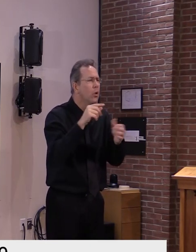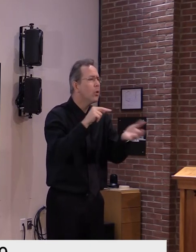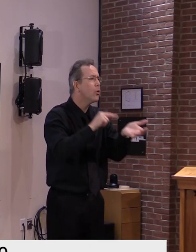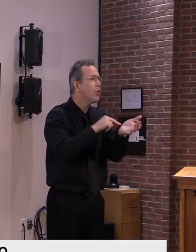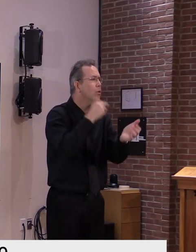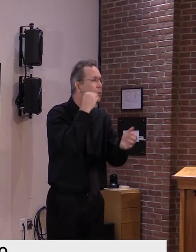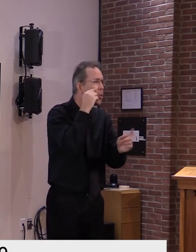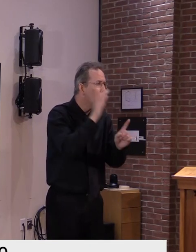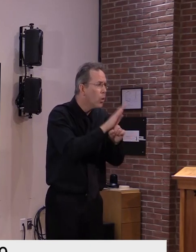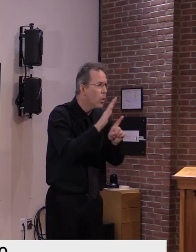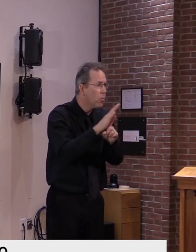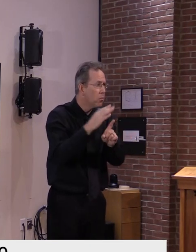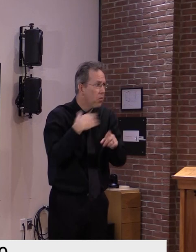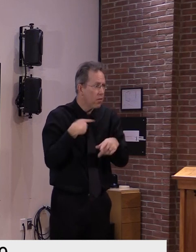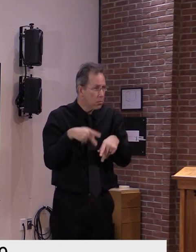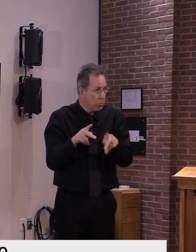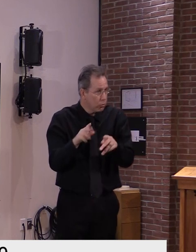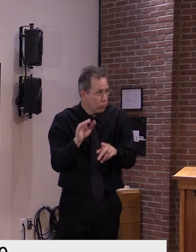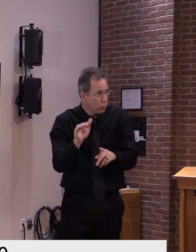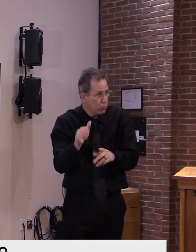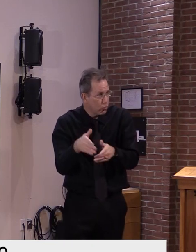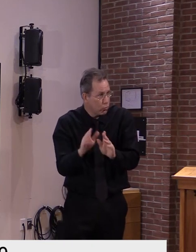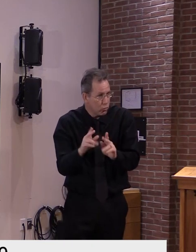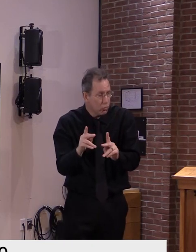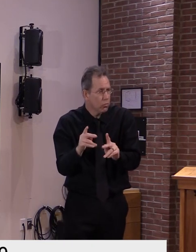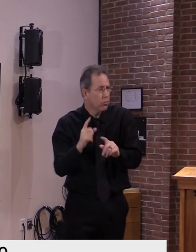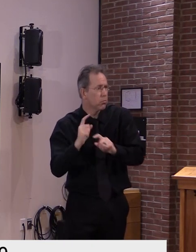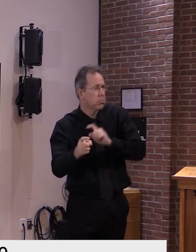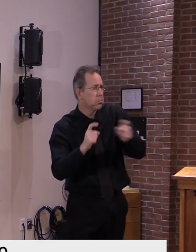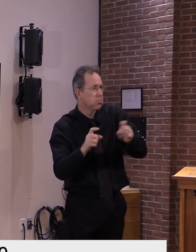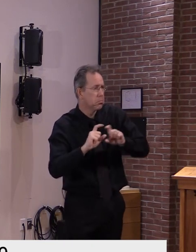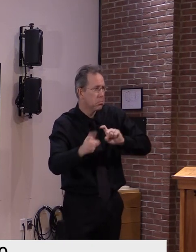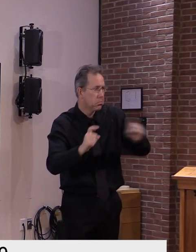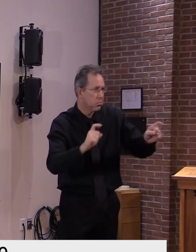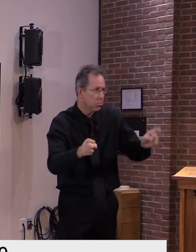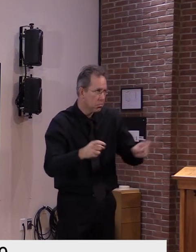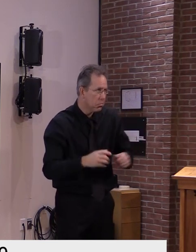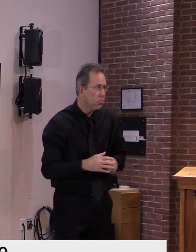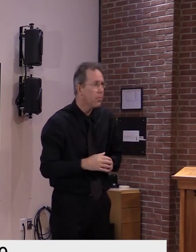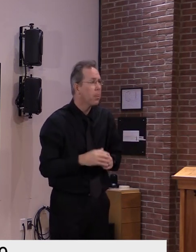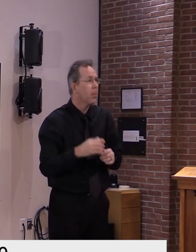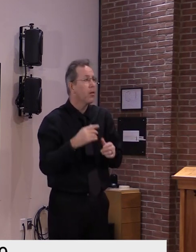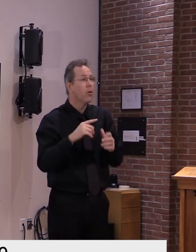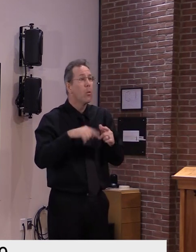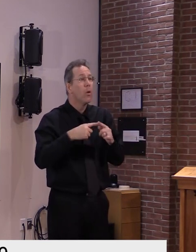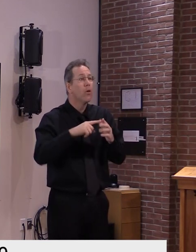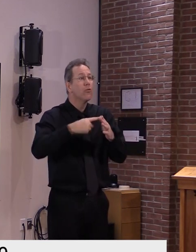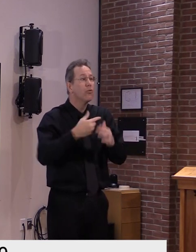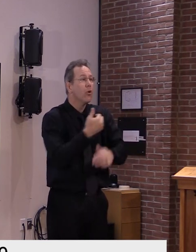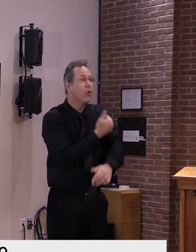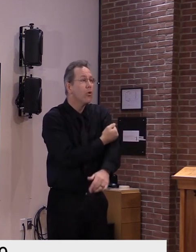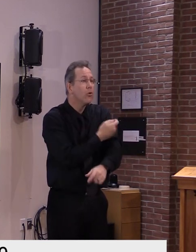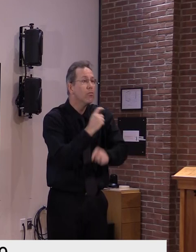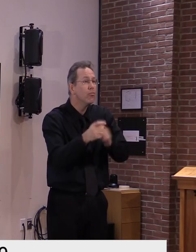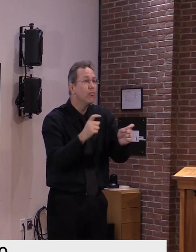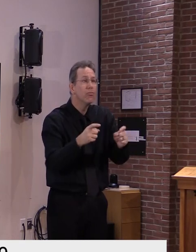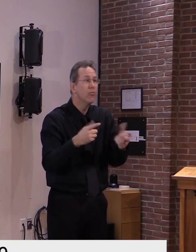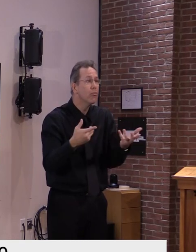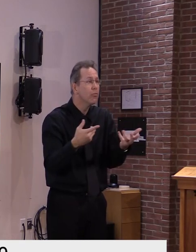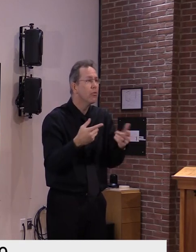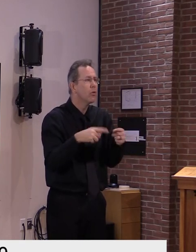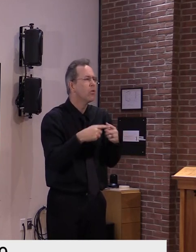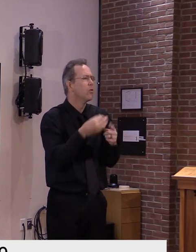initial doses and may hold their earliest vaccination clinics at long-term care facilities as soon as